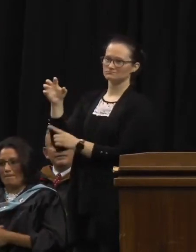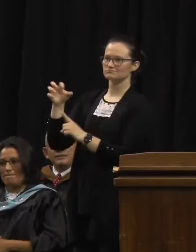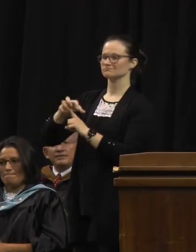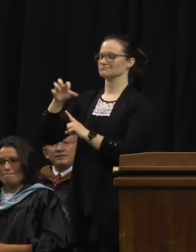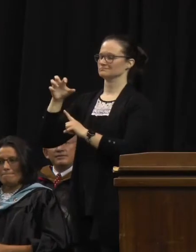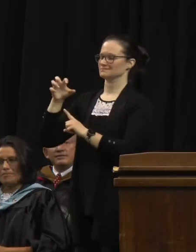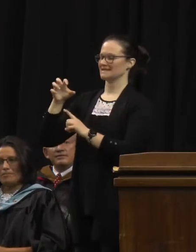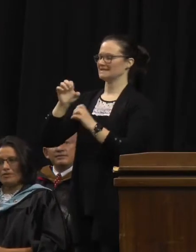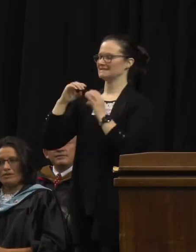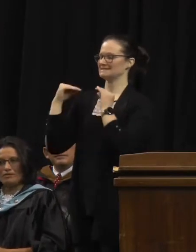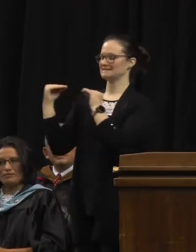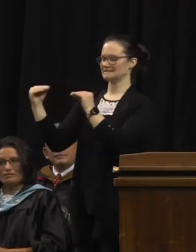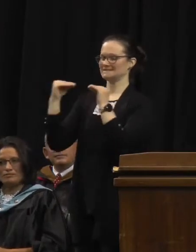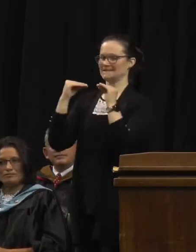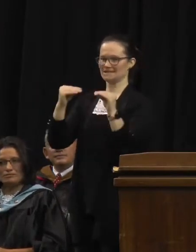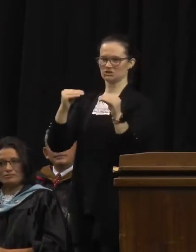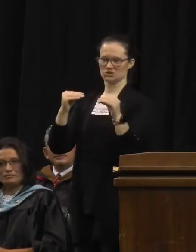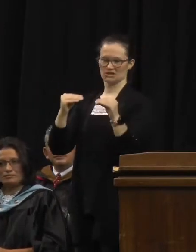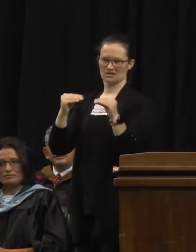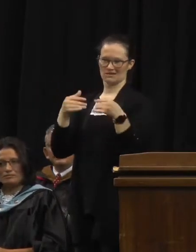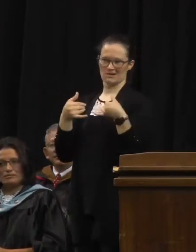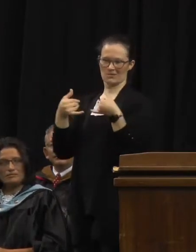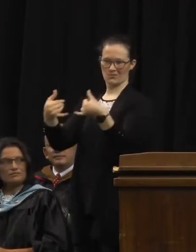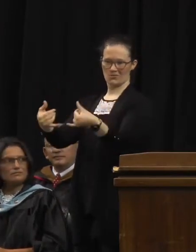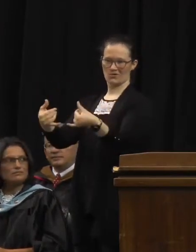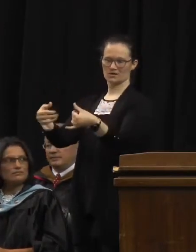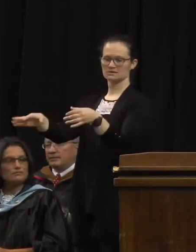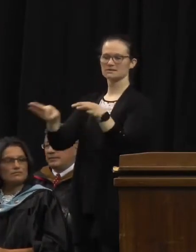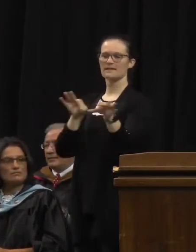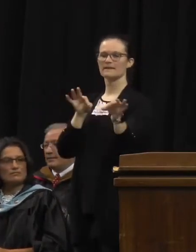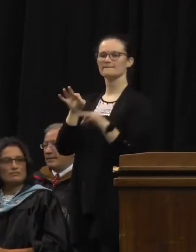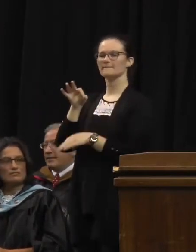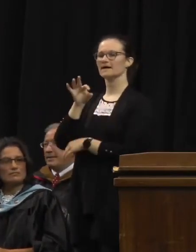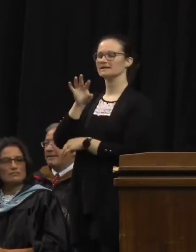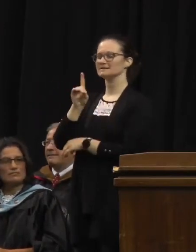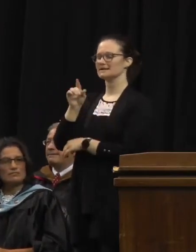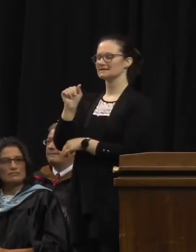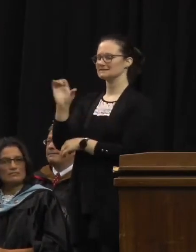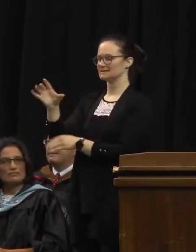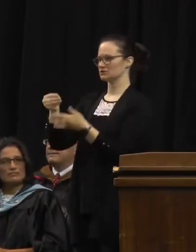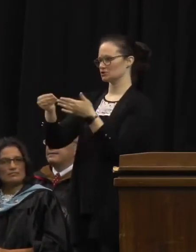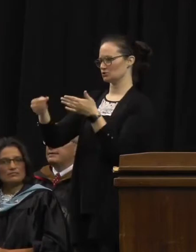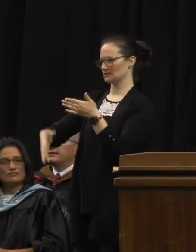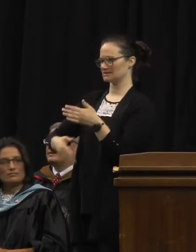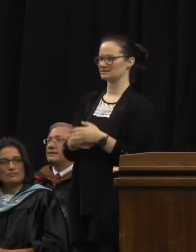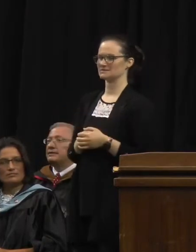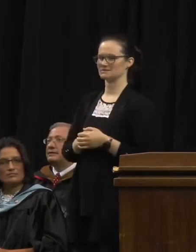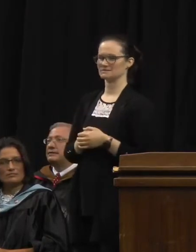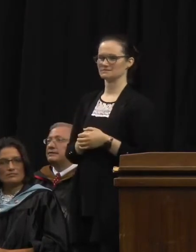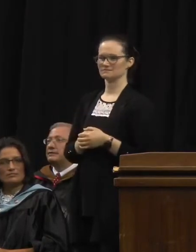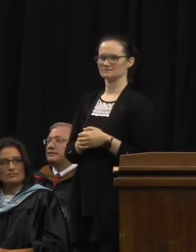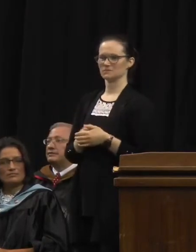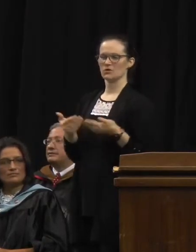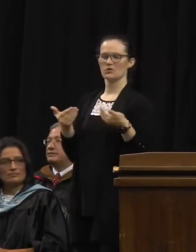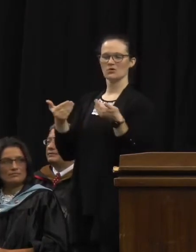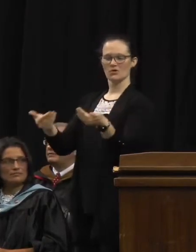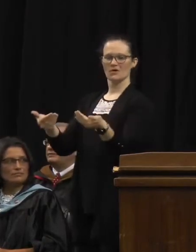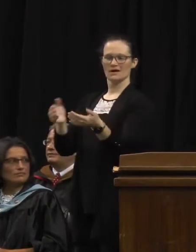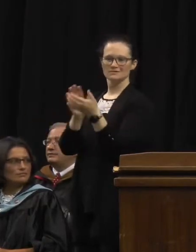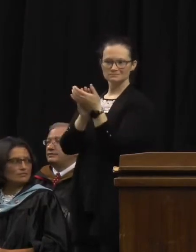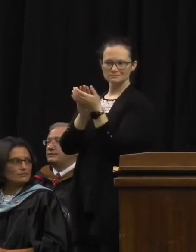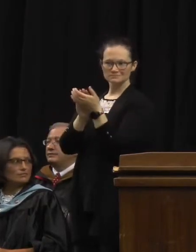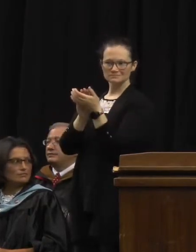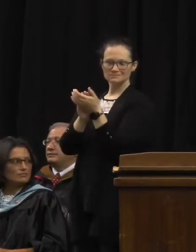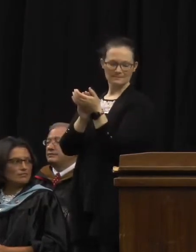Teaching Award, selected by DACC students. Let's congratulate Dr. Jiming